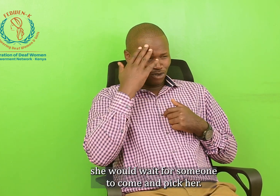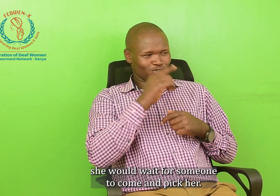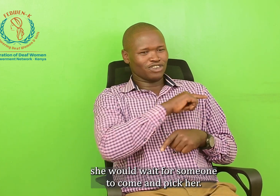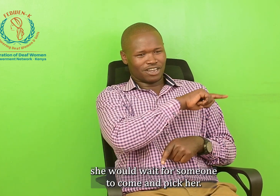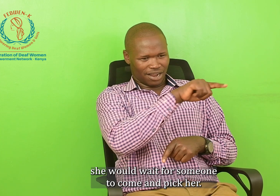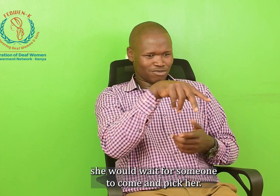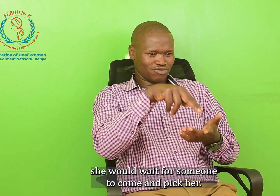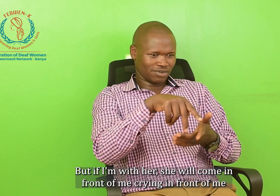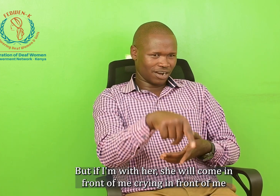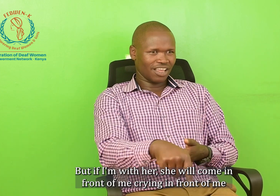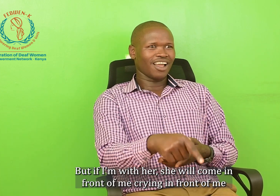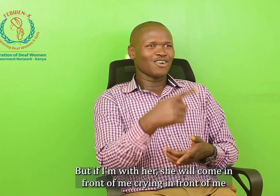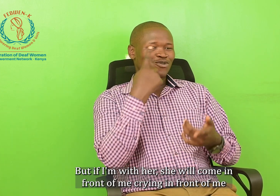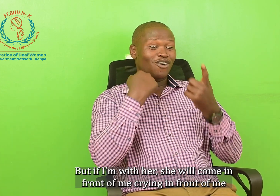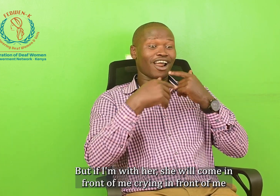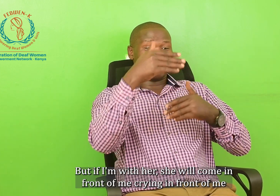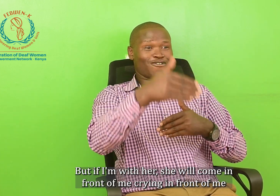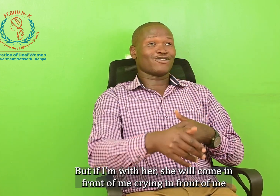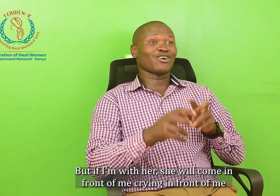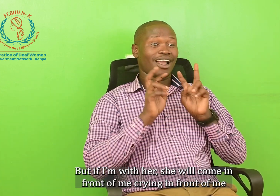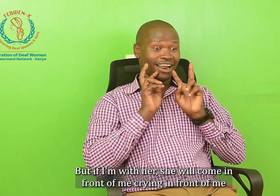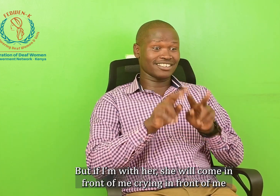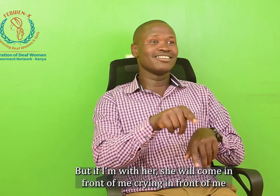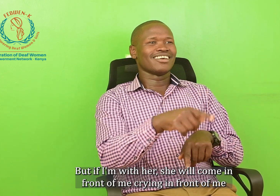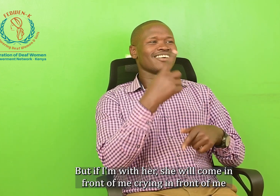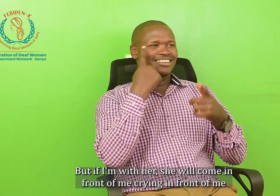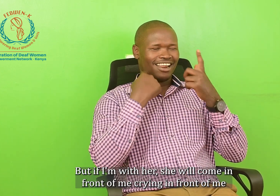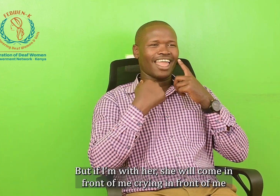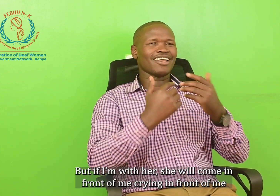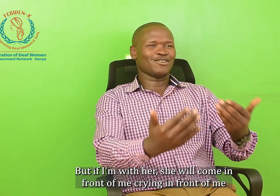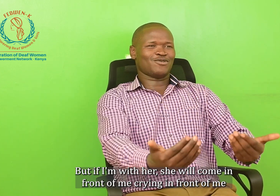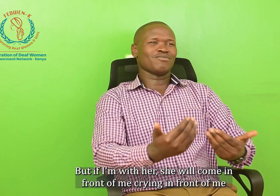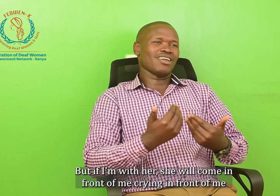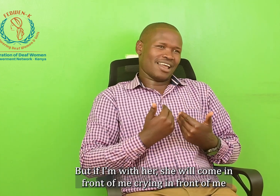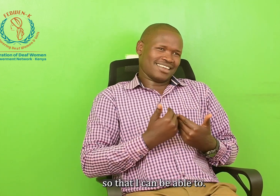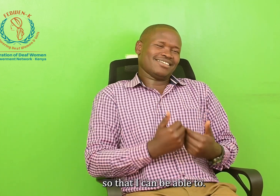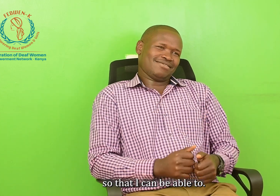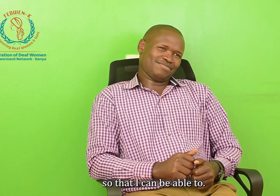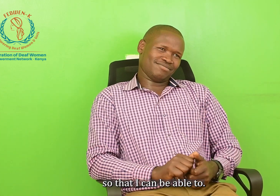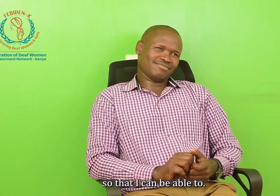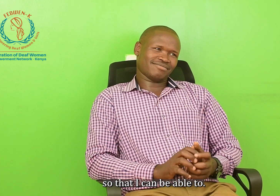her. But if I'm with her, she'll come in front of me, cry in front of me, so that I can be able to.